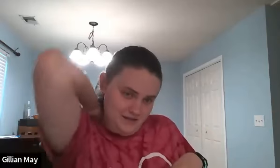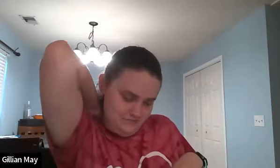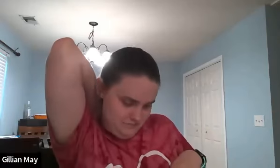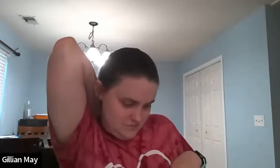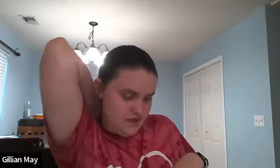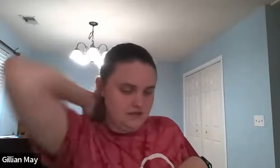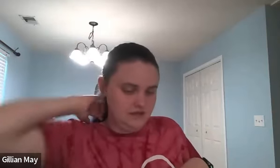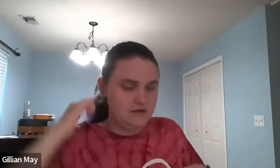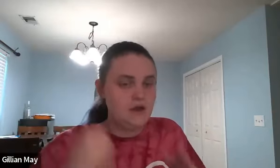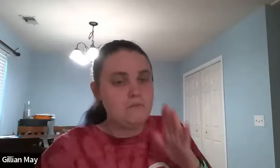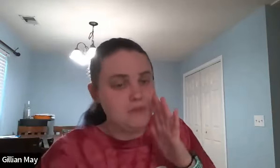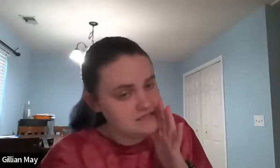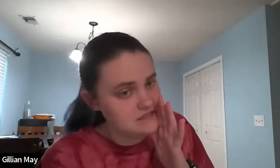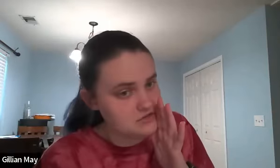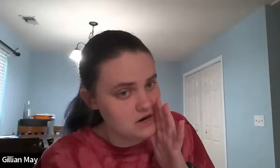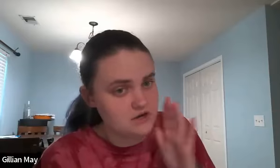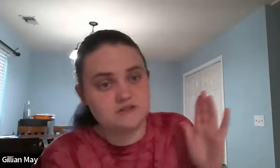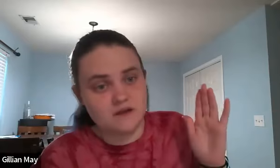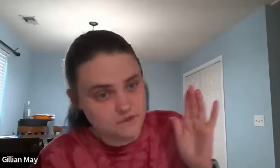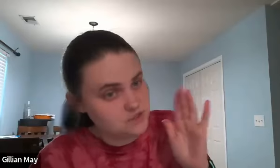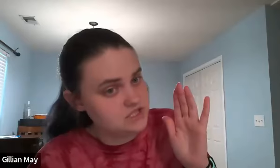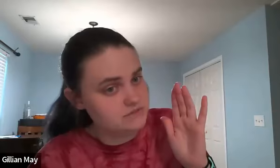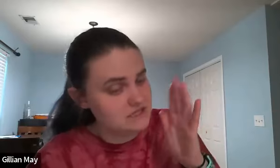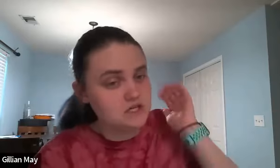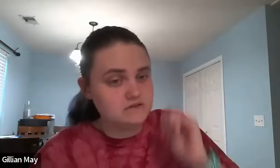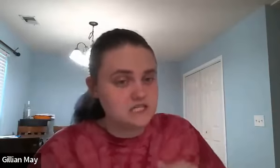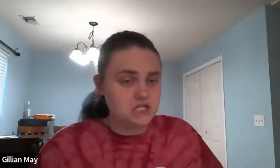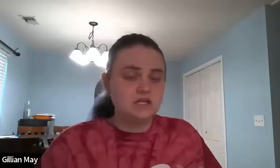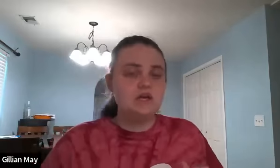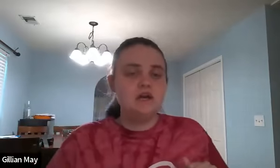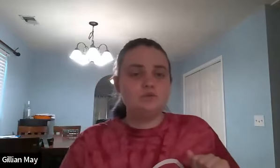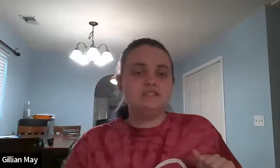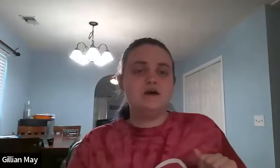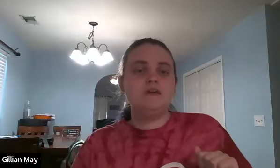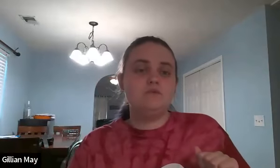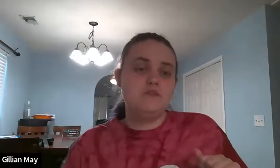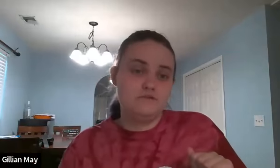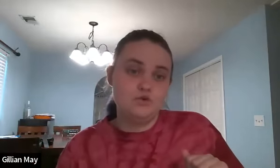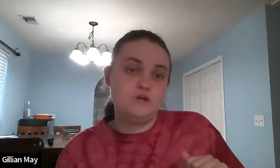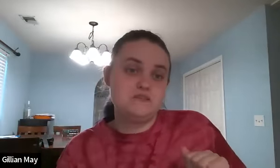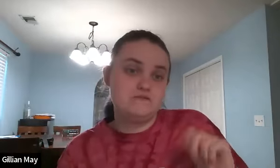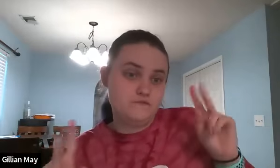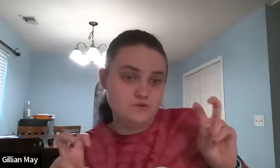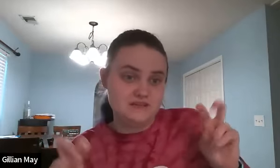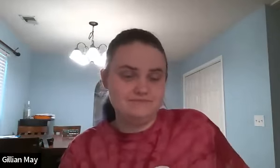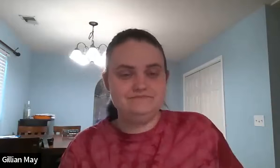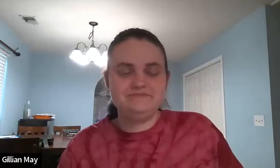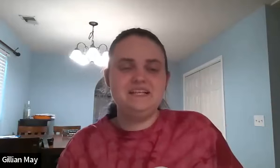dramatic, i.e., my sixth graders, my second year of teaching, would tell me when their food was frozen.